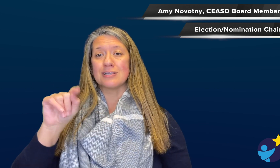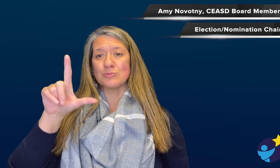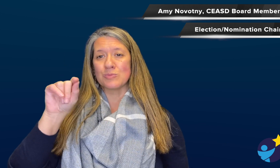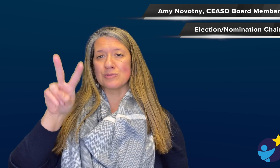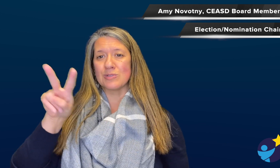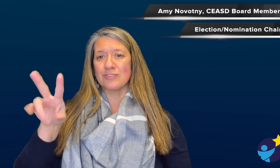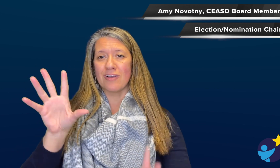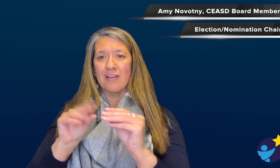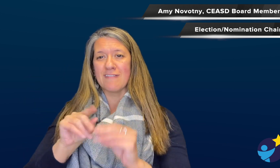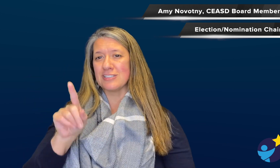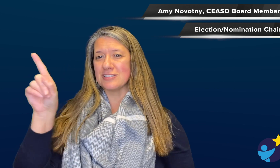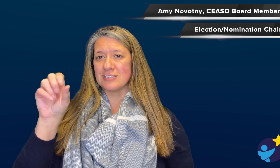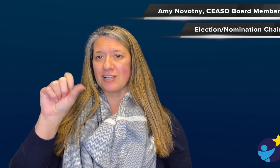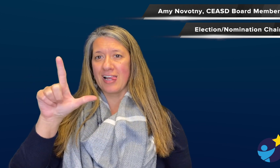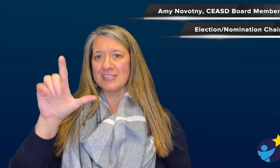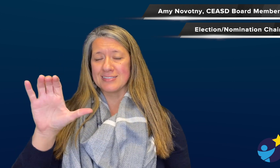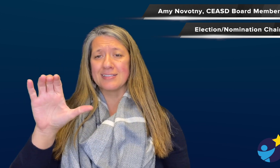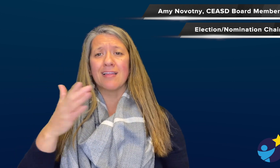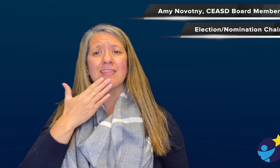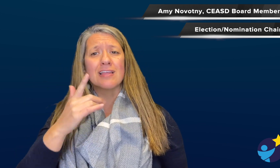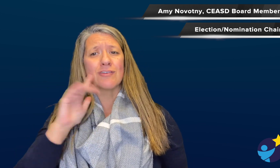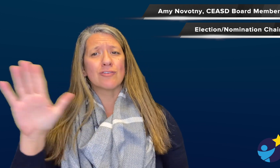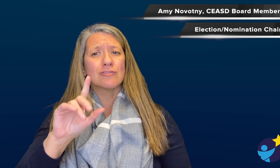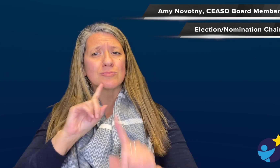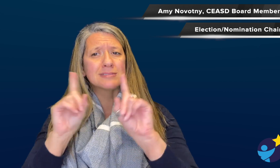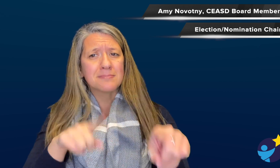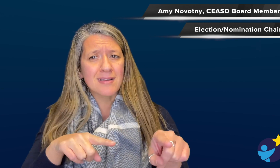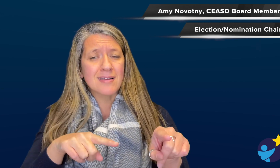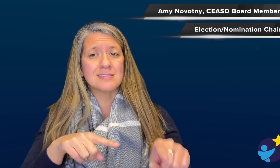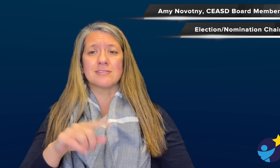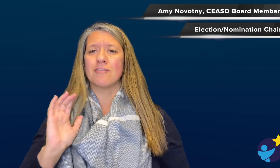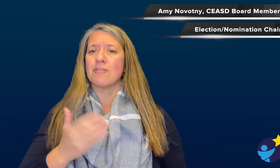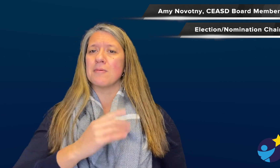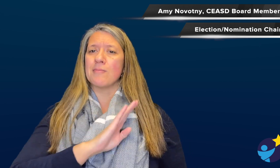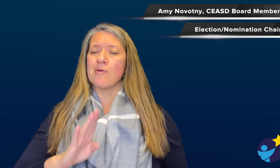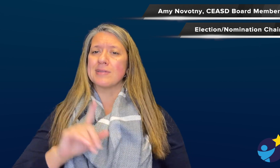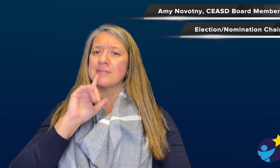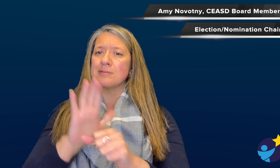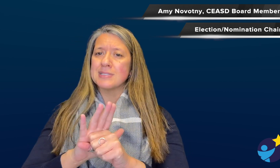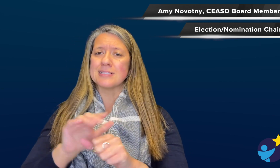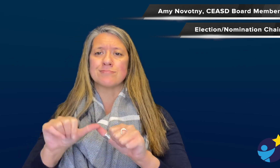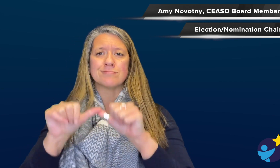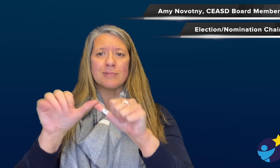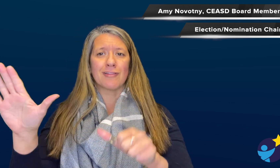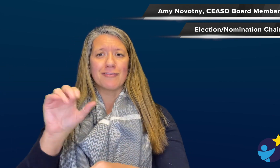52% of the responses show that you prefer to vote in person, so we will have our next election at our